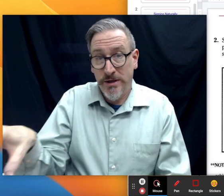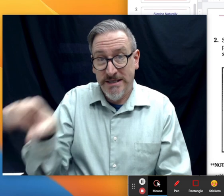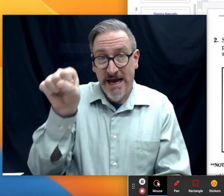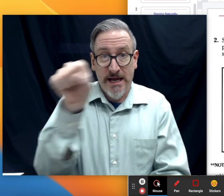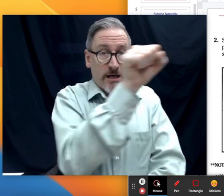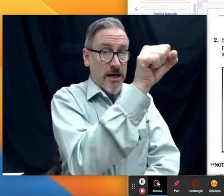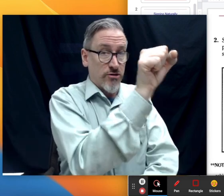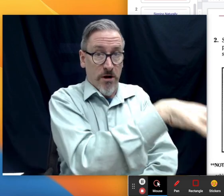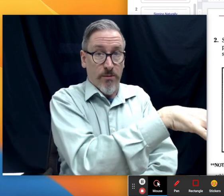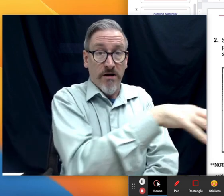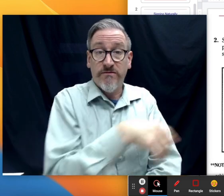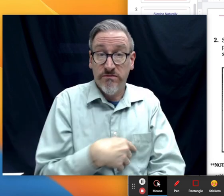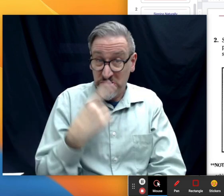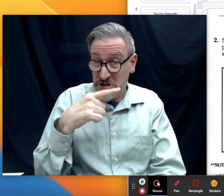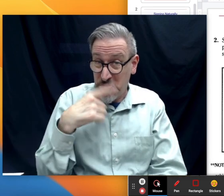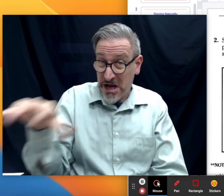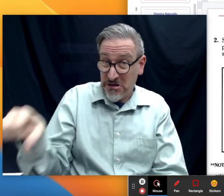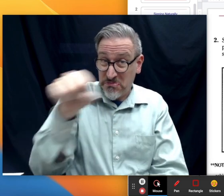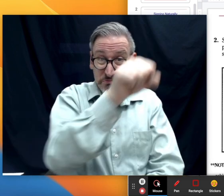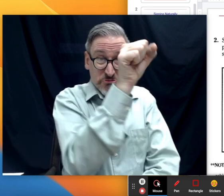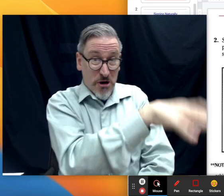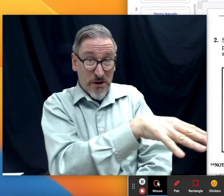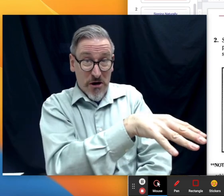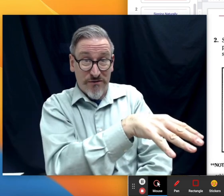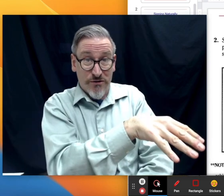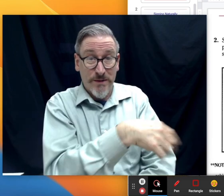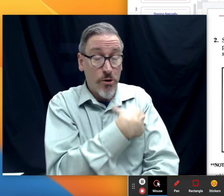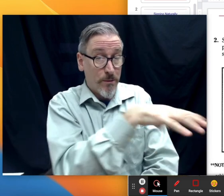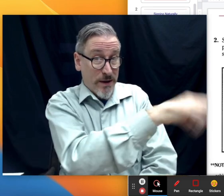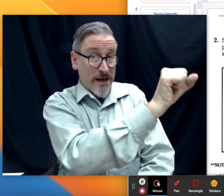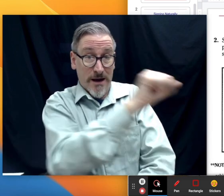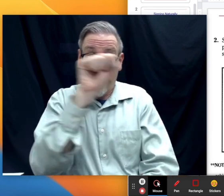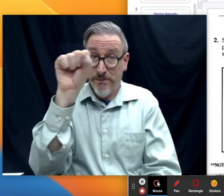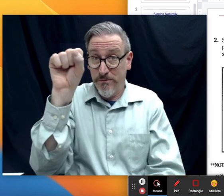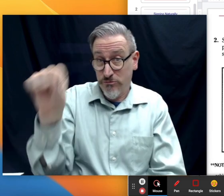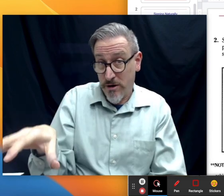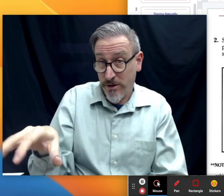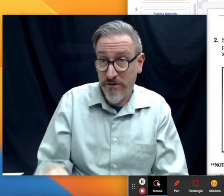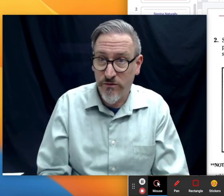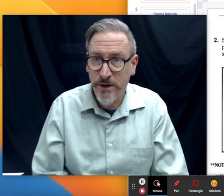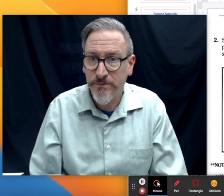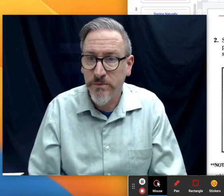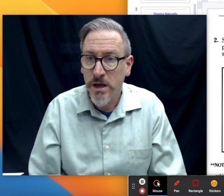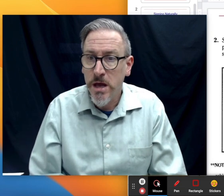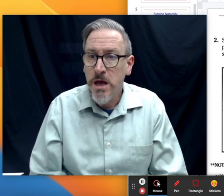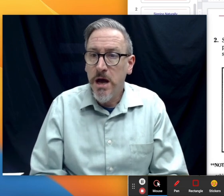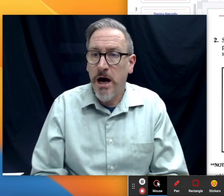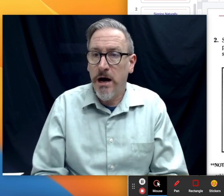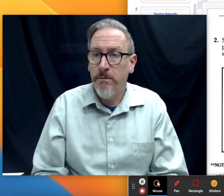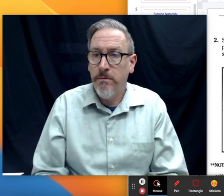You can take and drop off. Do you mind dropping off for me, or picking up, dropping off for me?